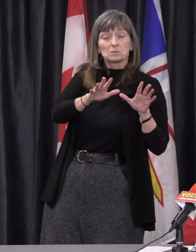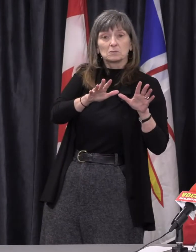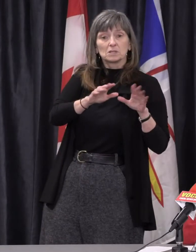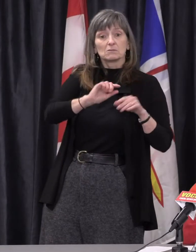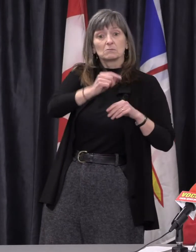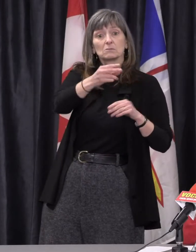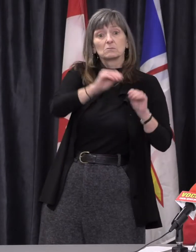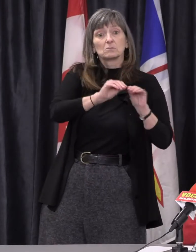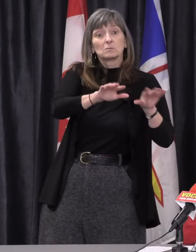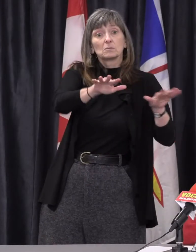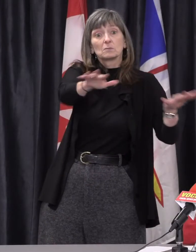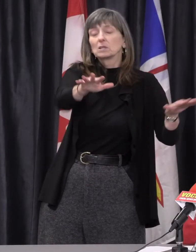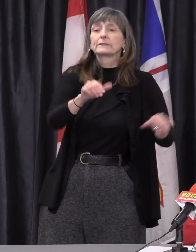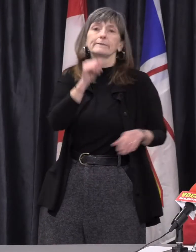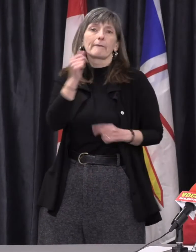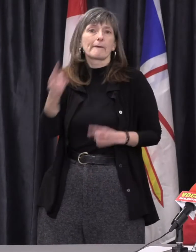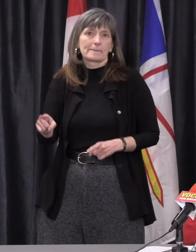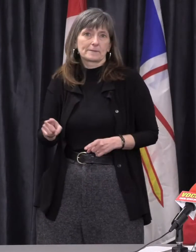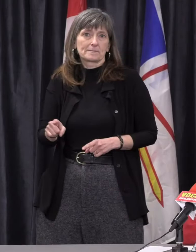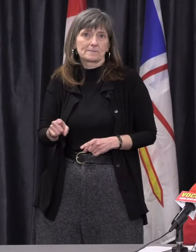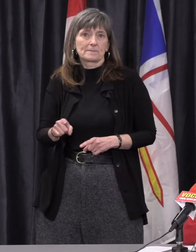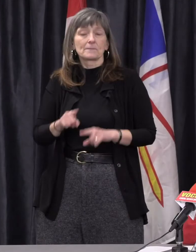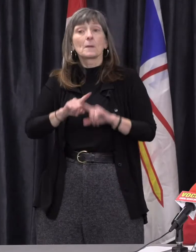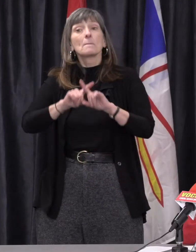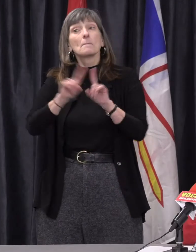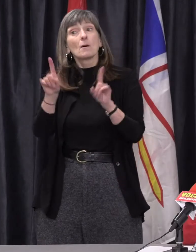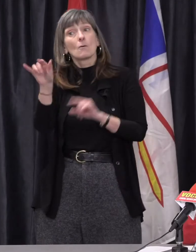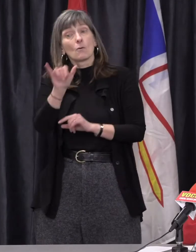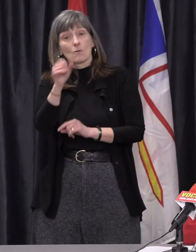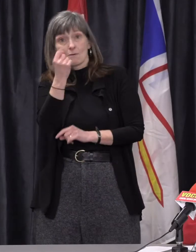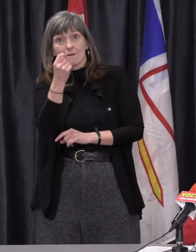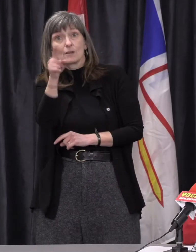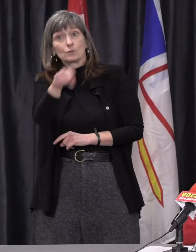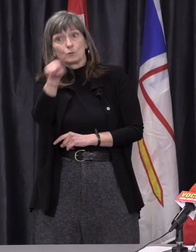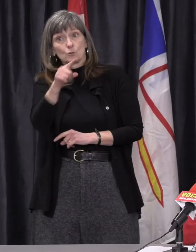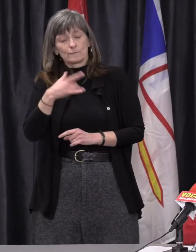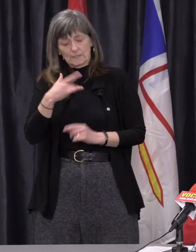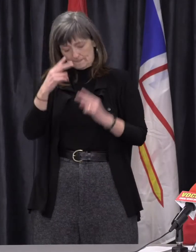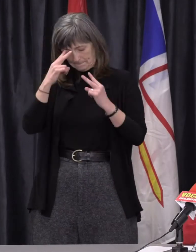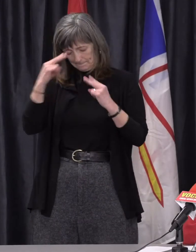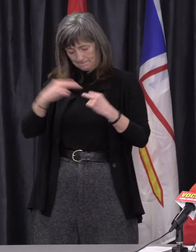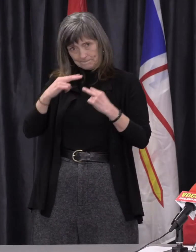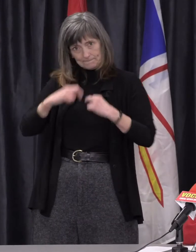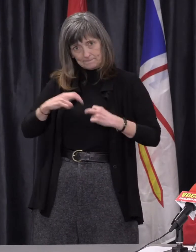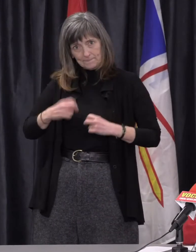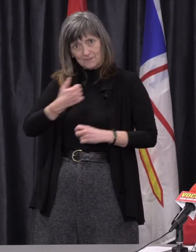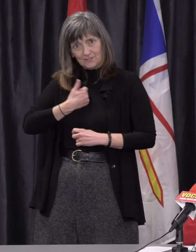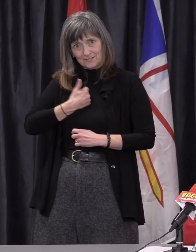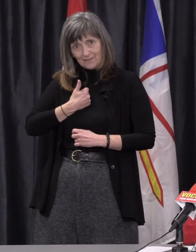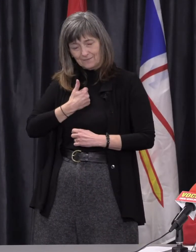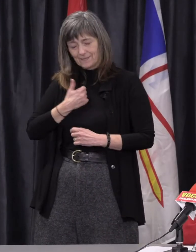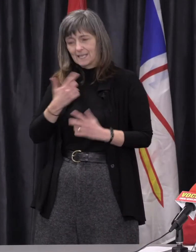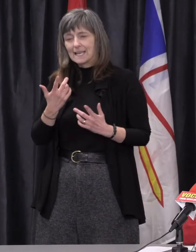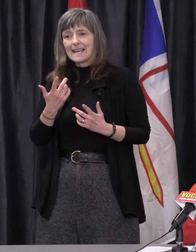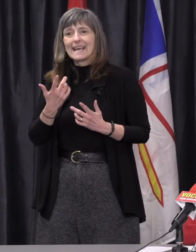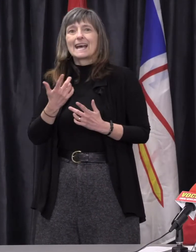people self-monitor if you become ill, to call 911. Sorry, 811, don't call